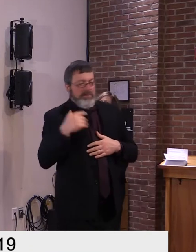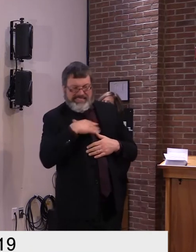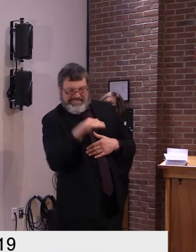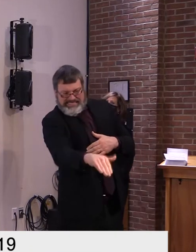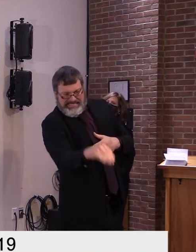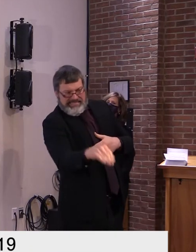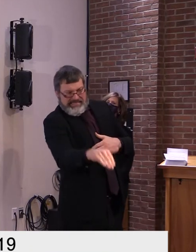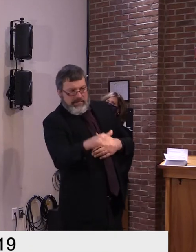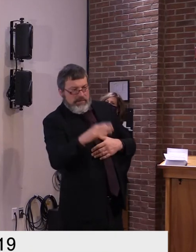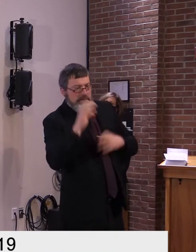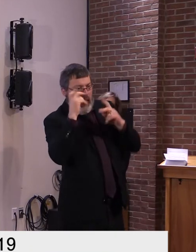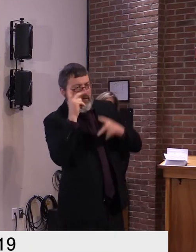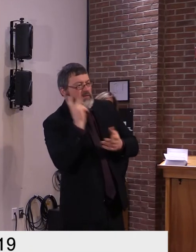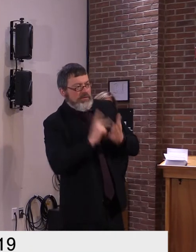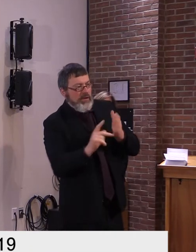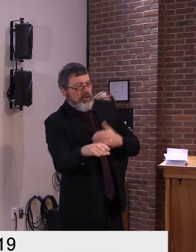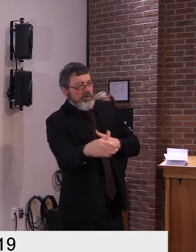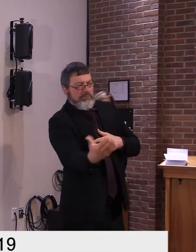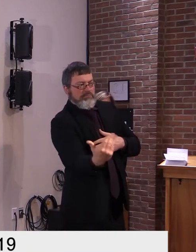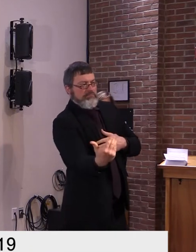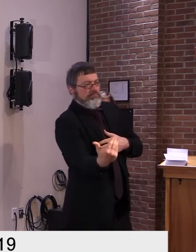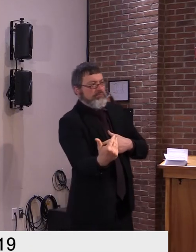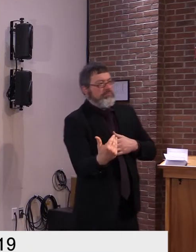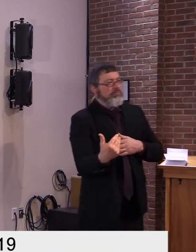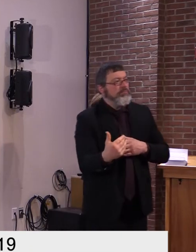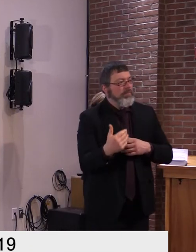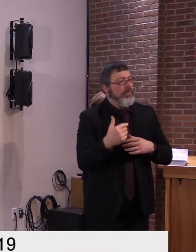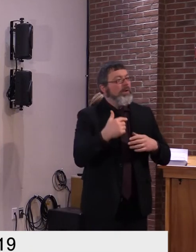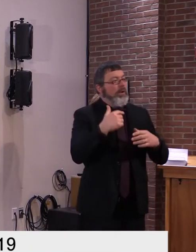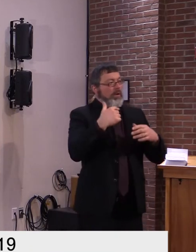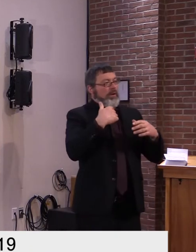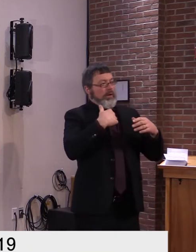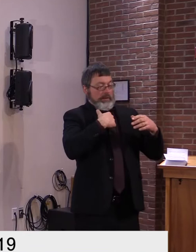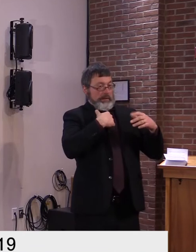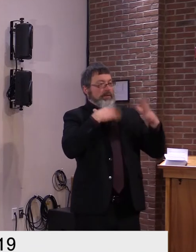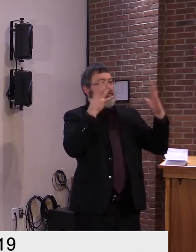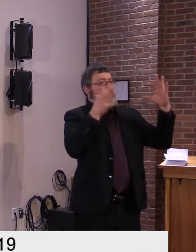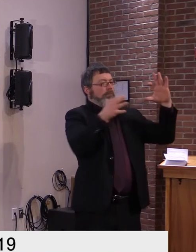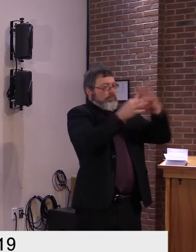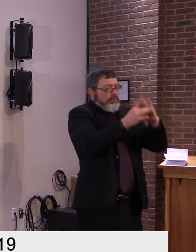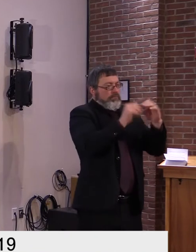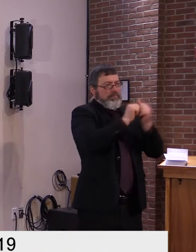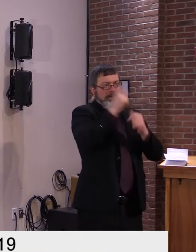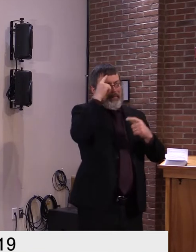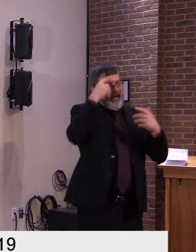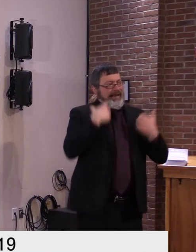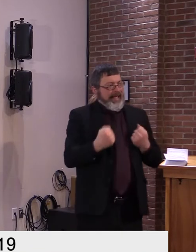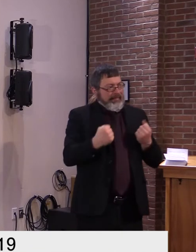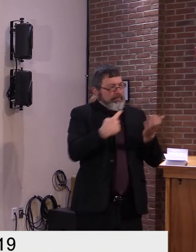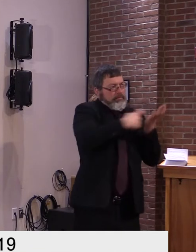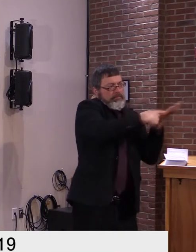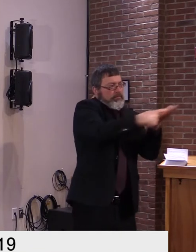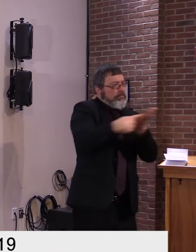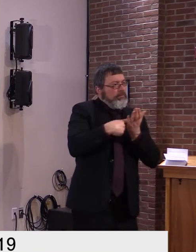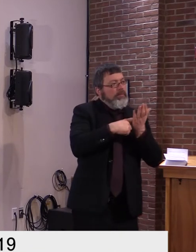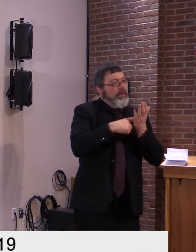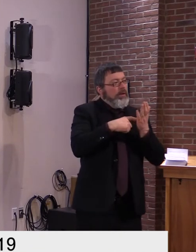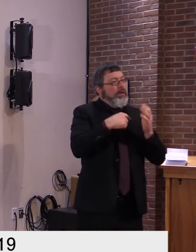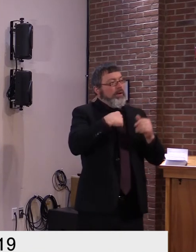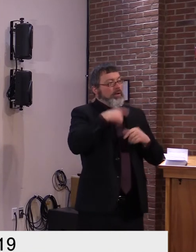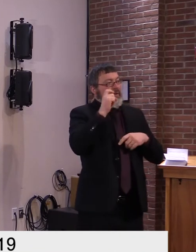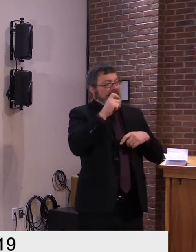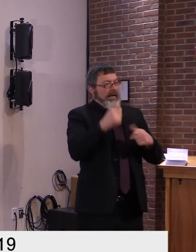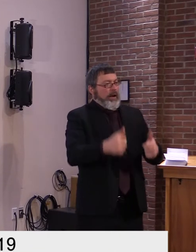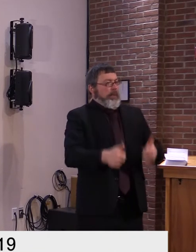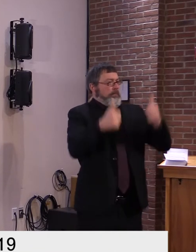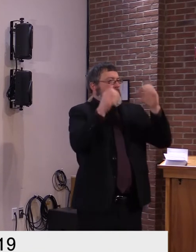the Department of Mental Health. But we just know that there's going to be a need for an integrated response that sort of transcends beyond the boundaries of